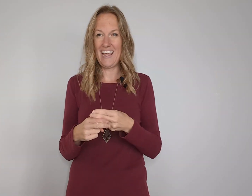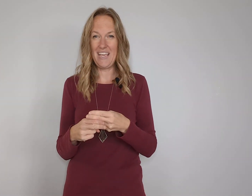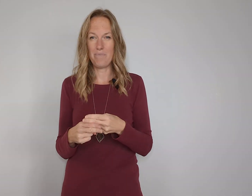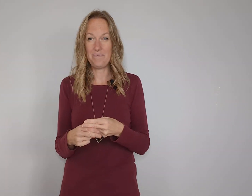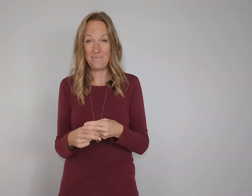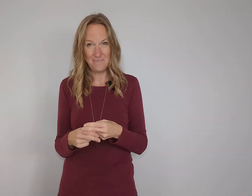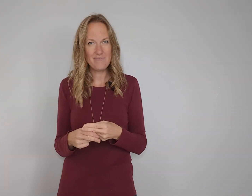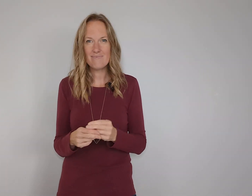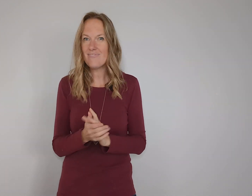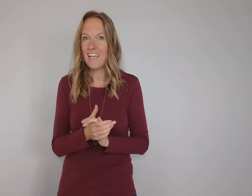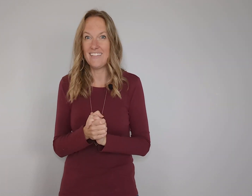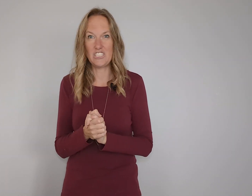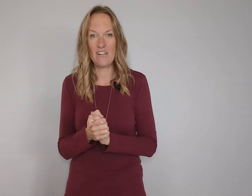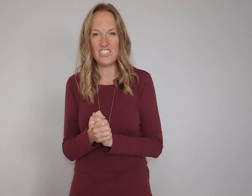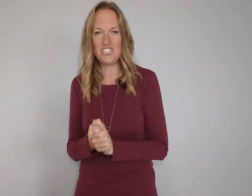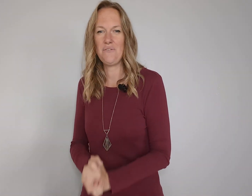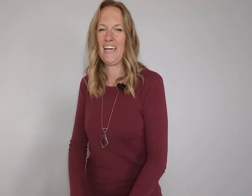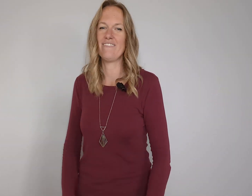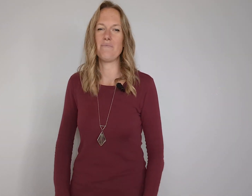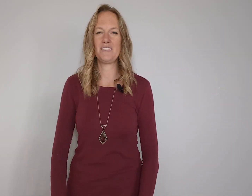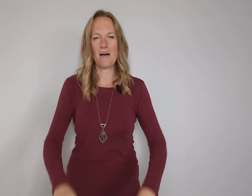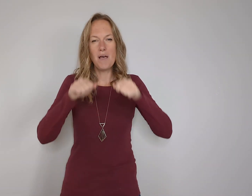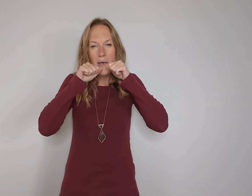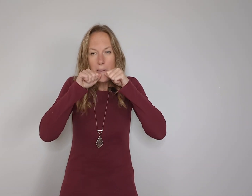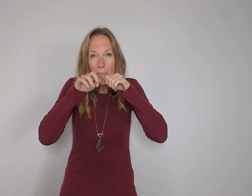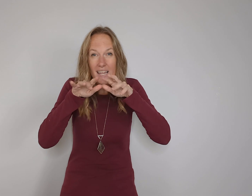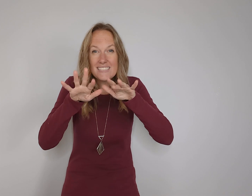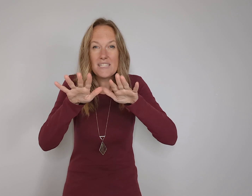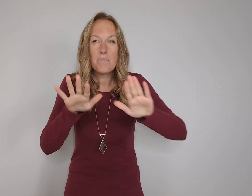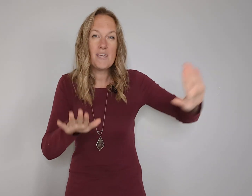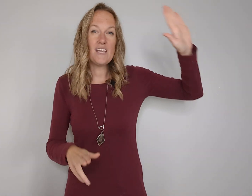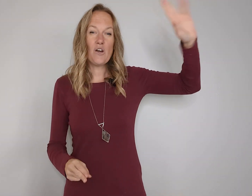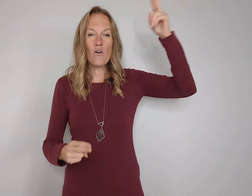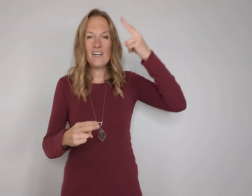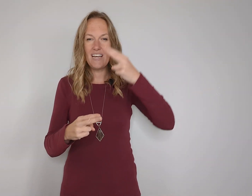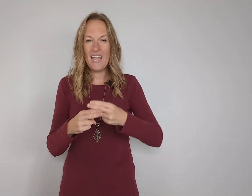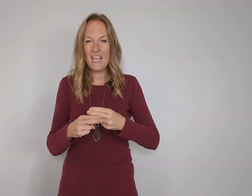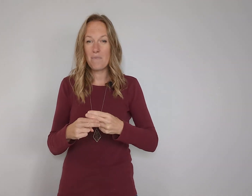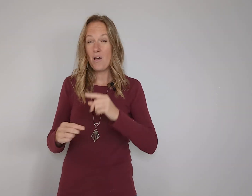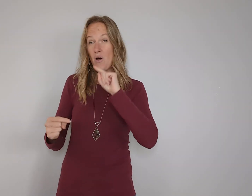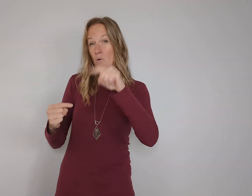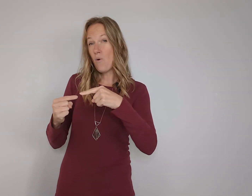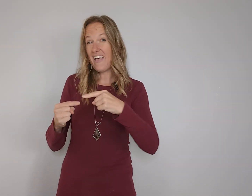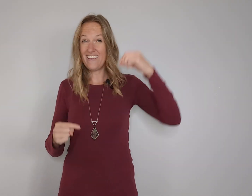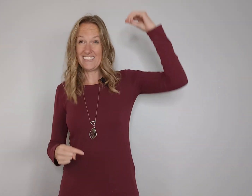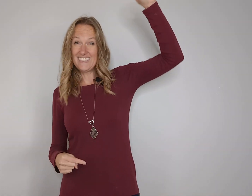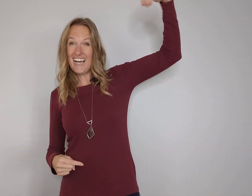name. Okay, let's try verse 2 again from the top. Blessed be your name when the